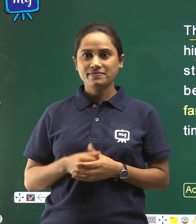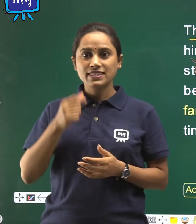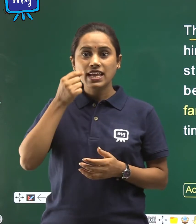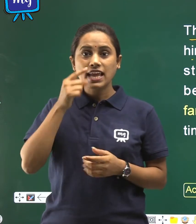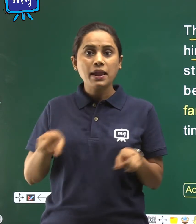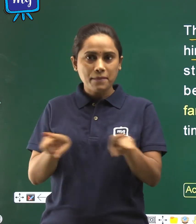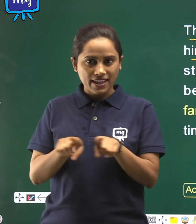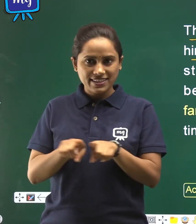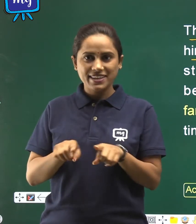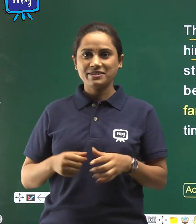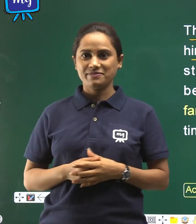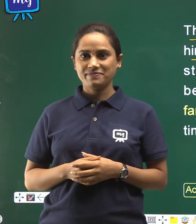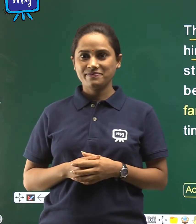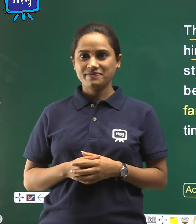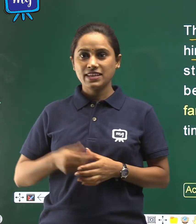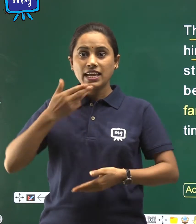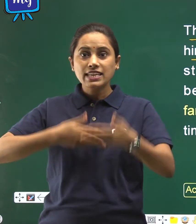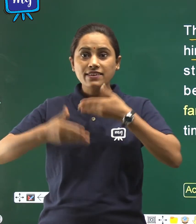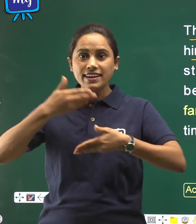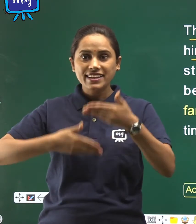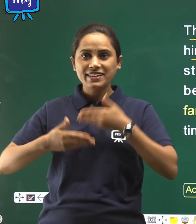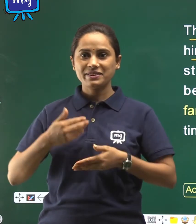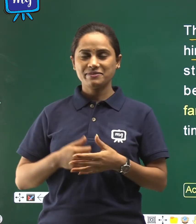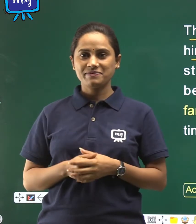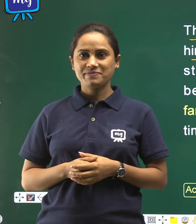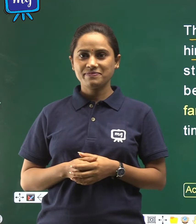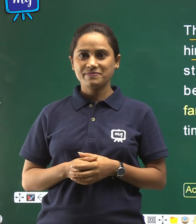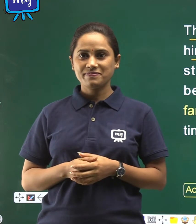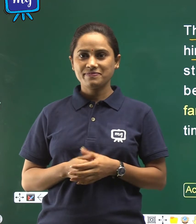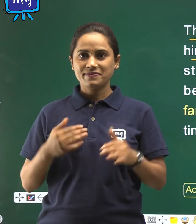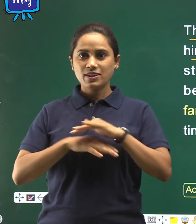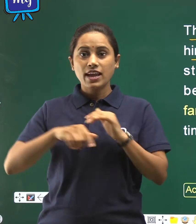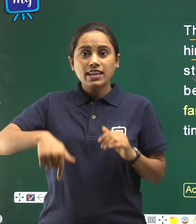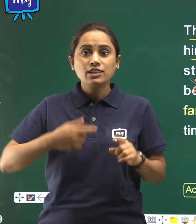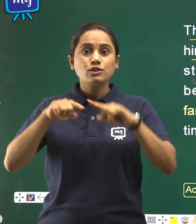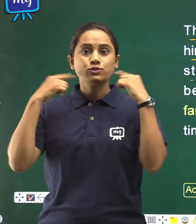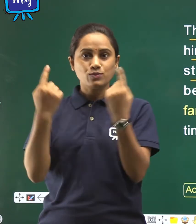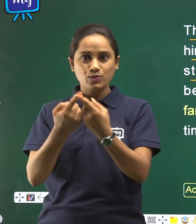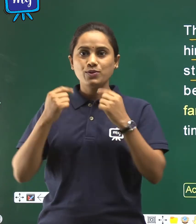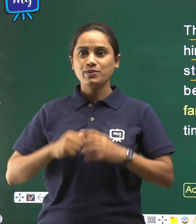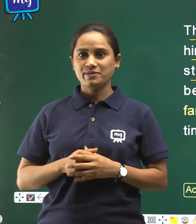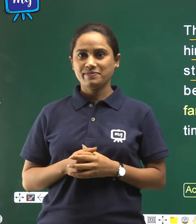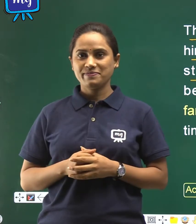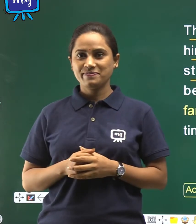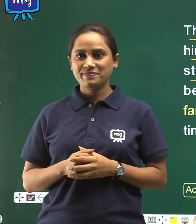him as a trainee in his studio